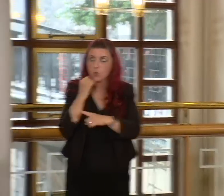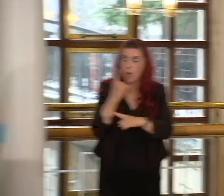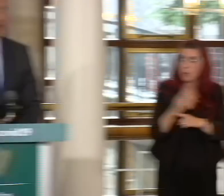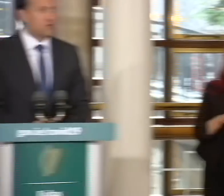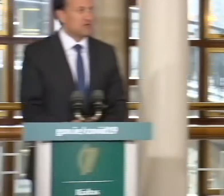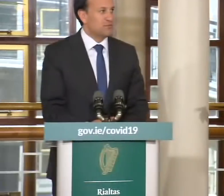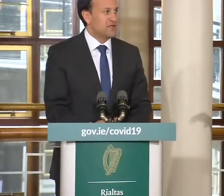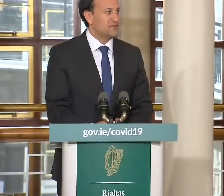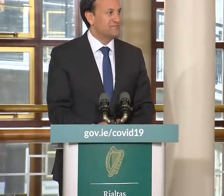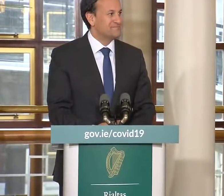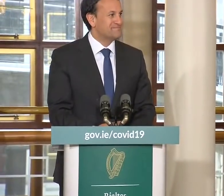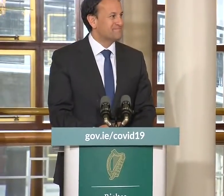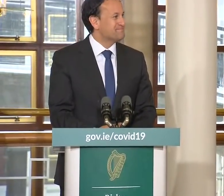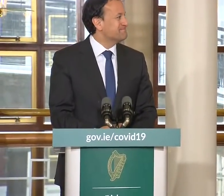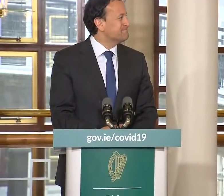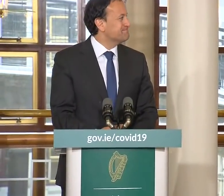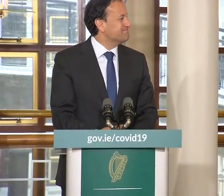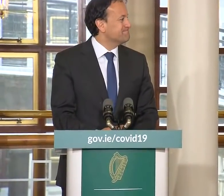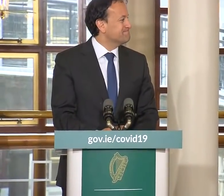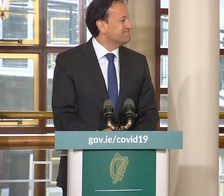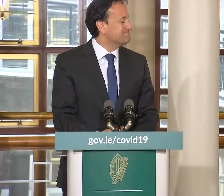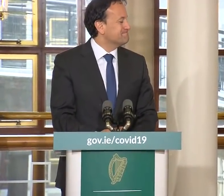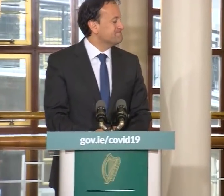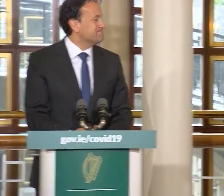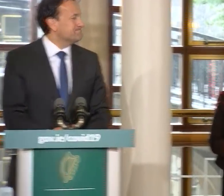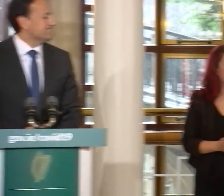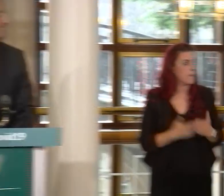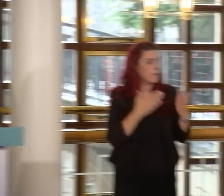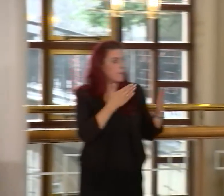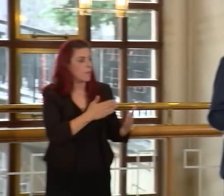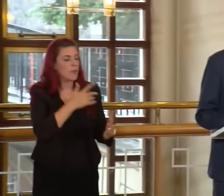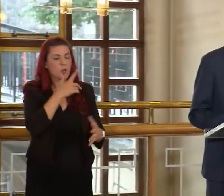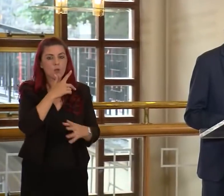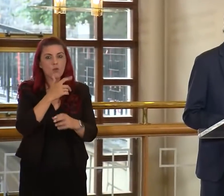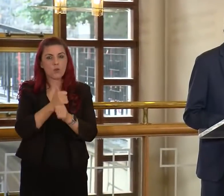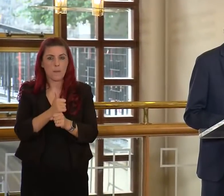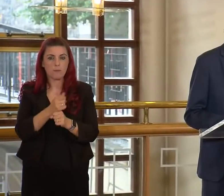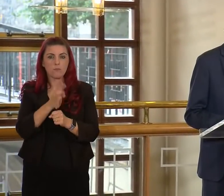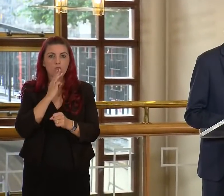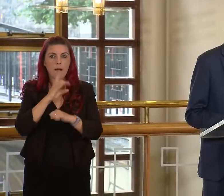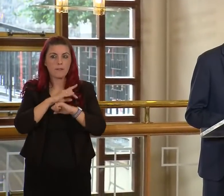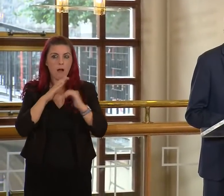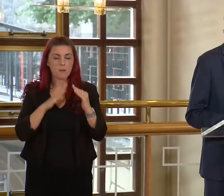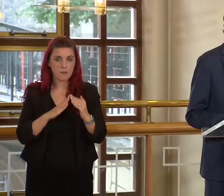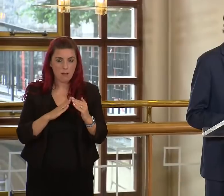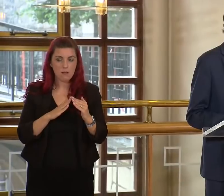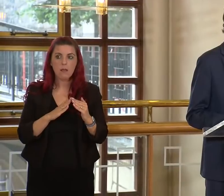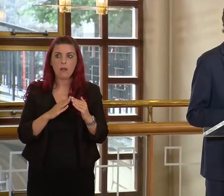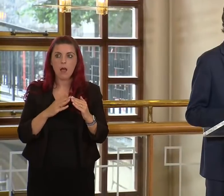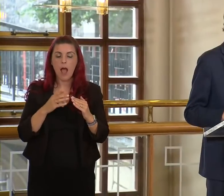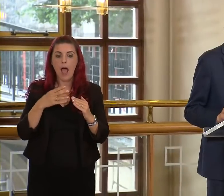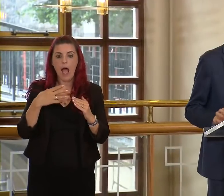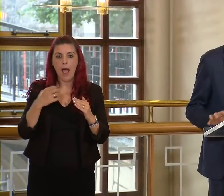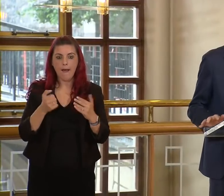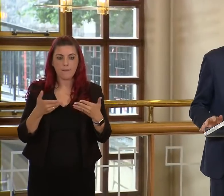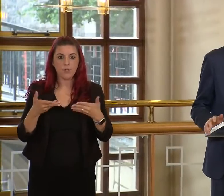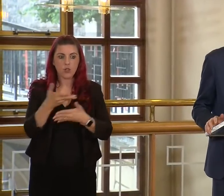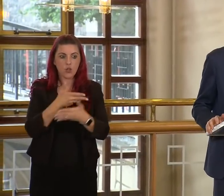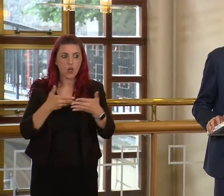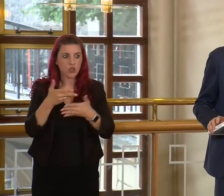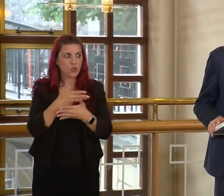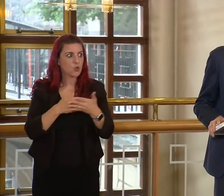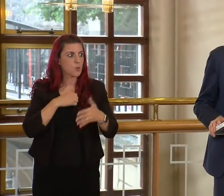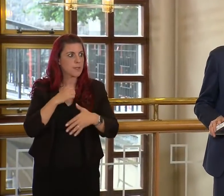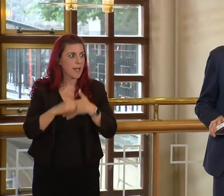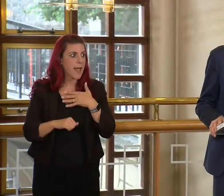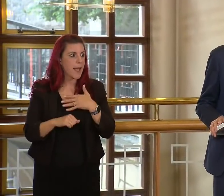no arrangement in place. In relation to the private hospitals, there wasn't a decision taken today, nor was I